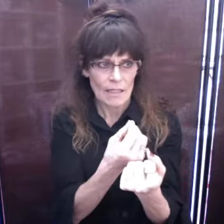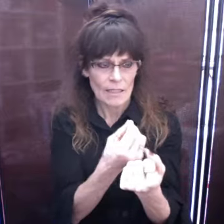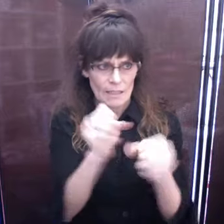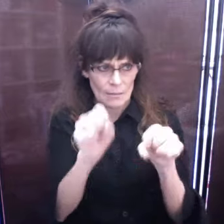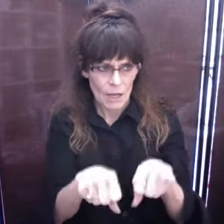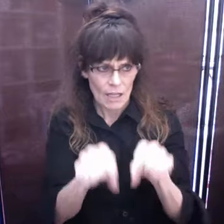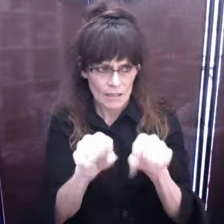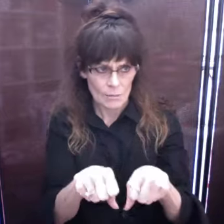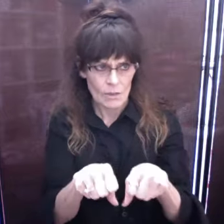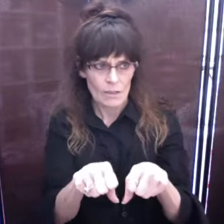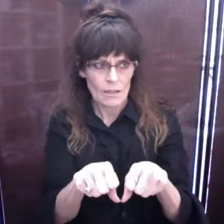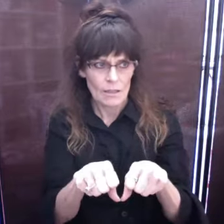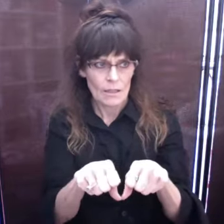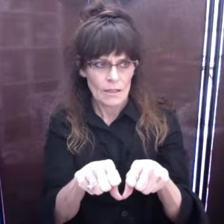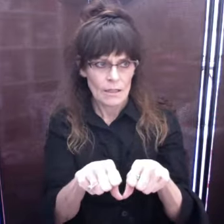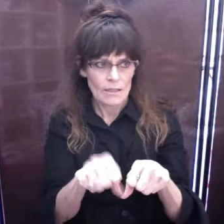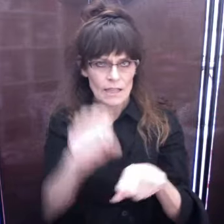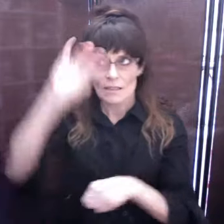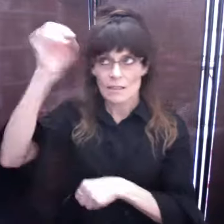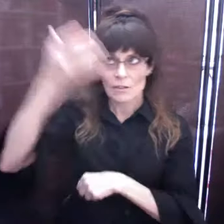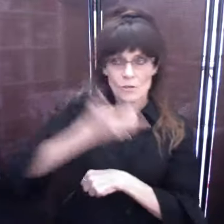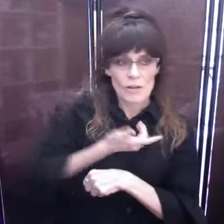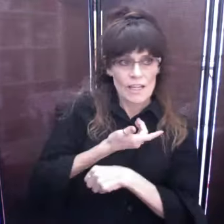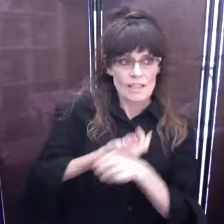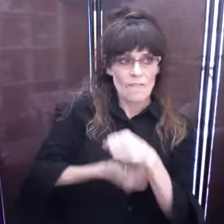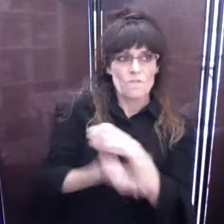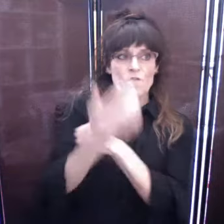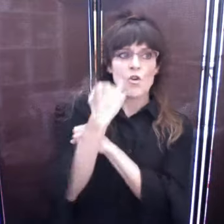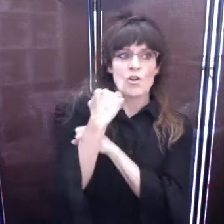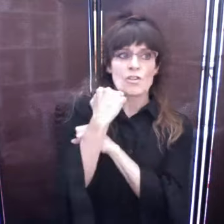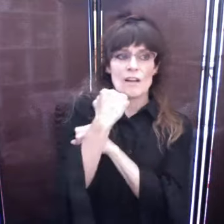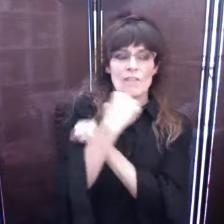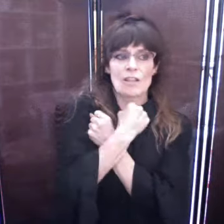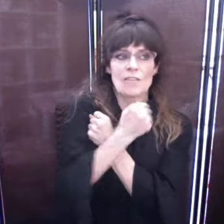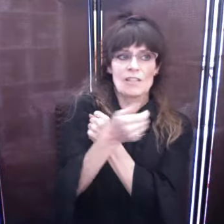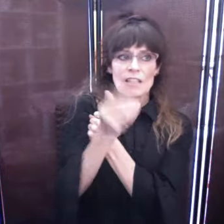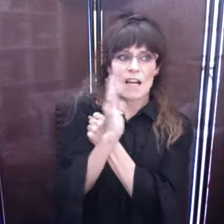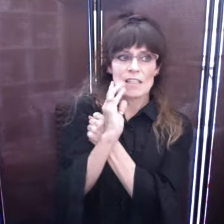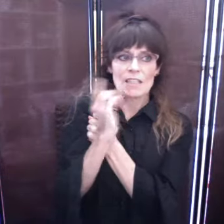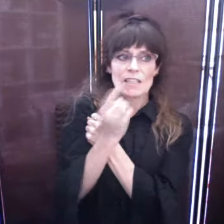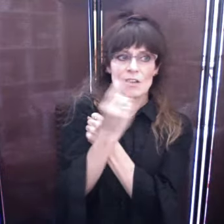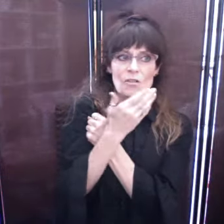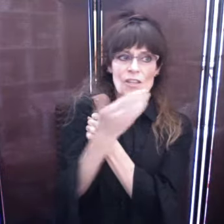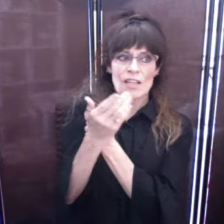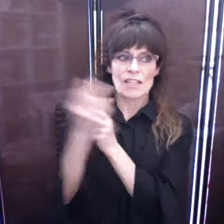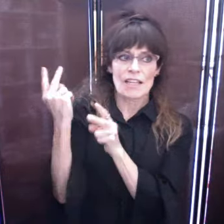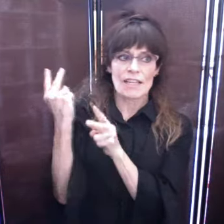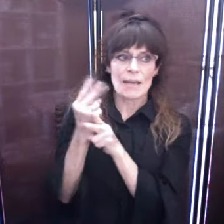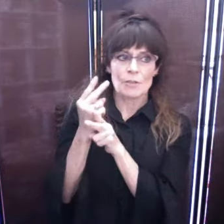possible that the grace and force and the benevolent power of a loving God was the only thing that kept you from picking it up? And